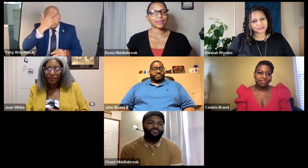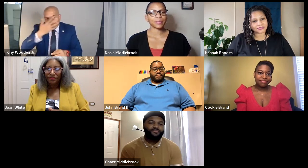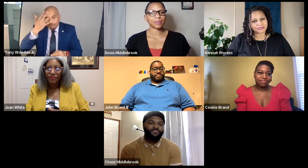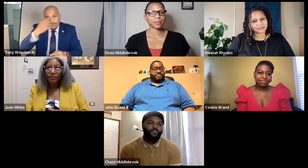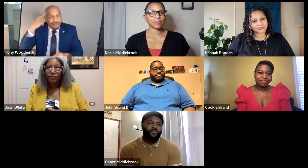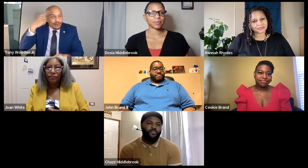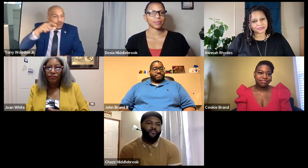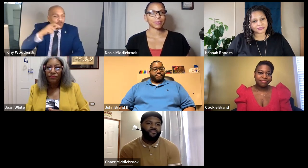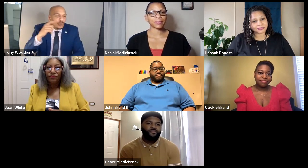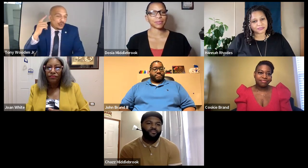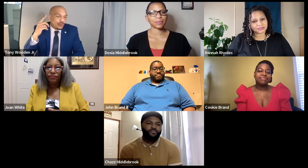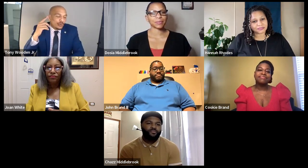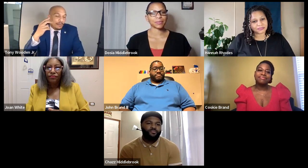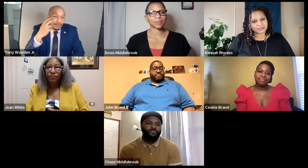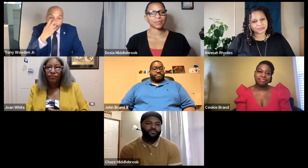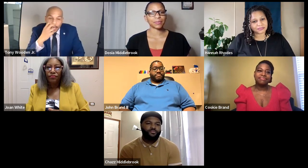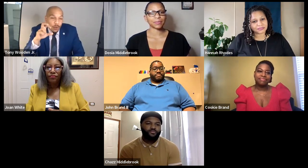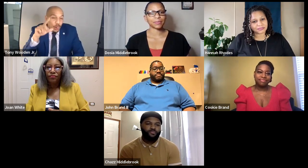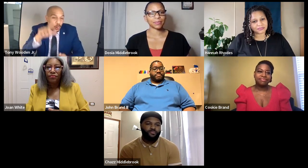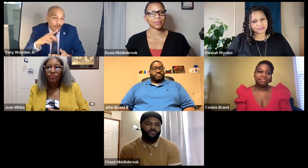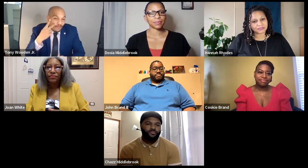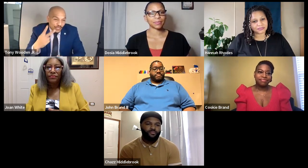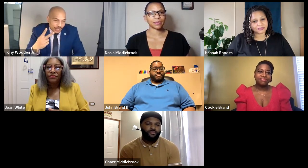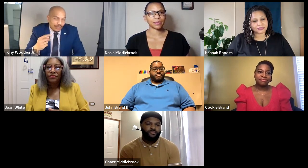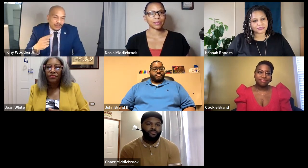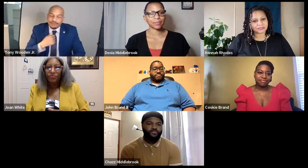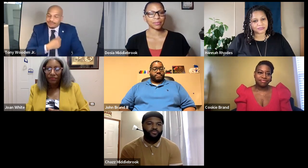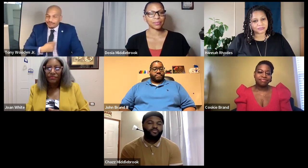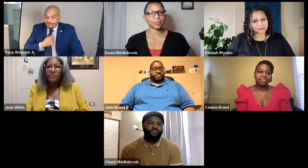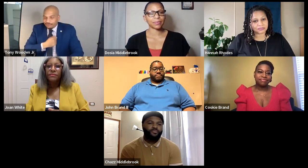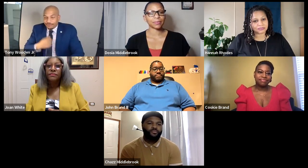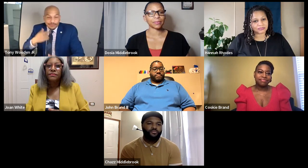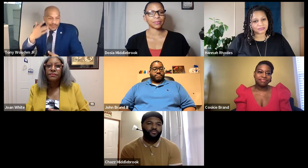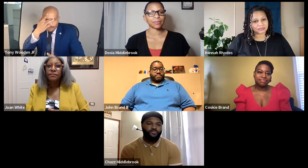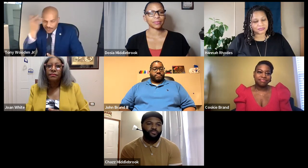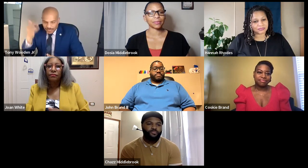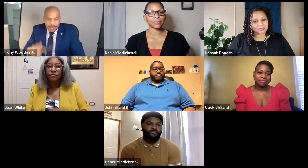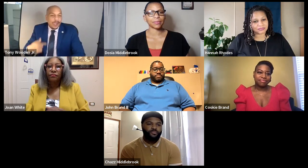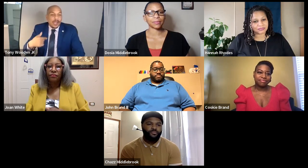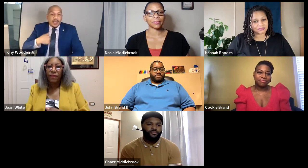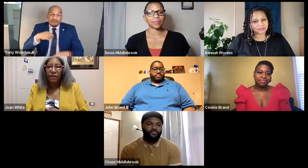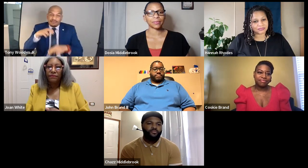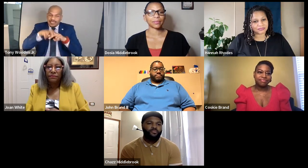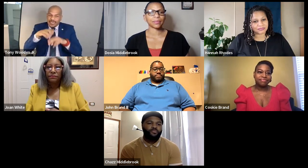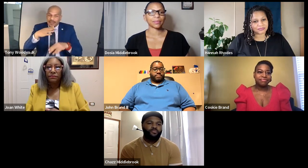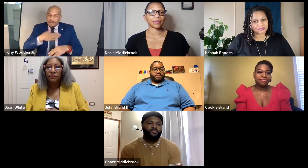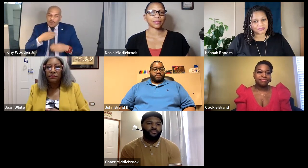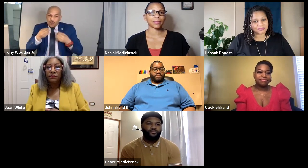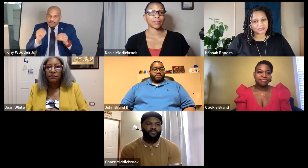important thing. We need to do audio descriptions or visual description of yourself for those that might